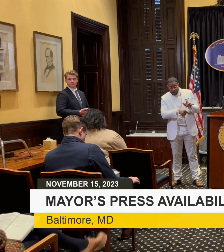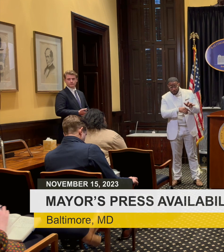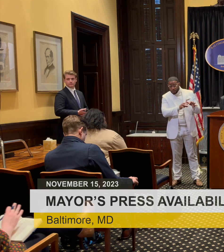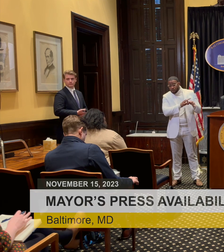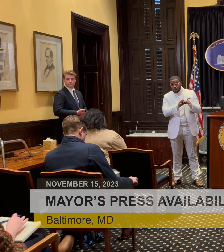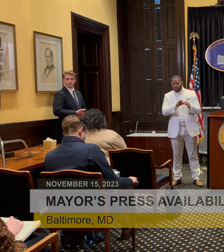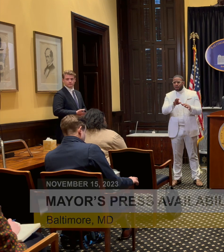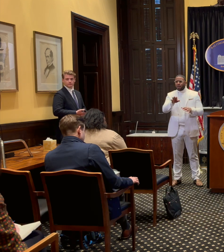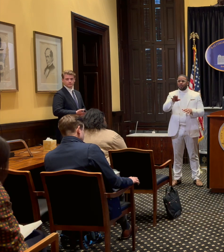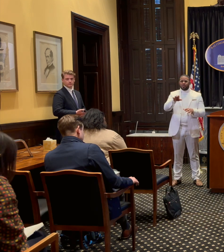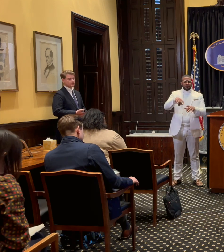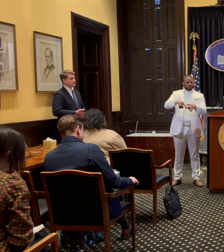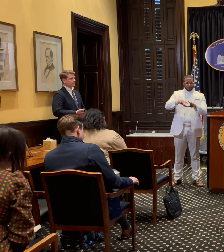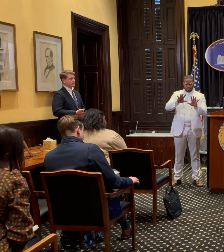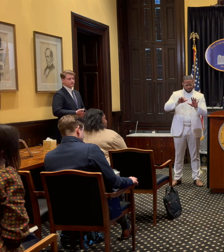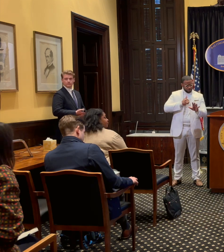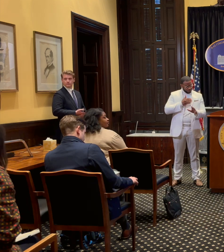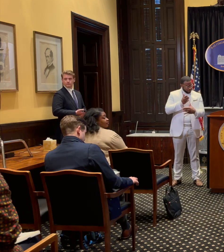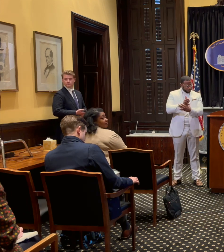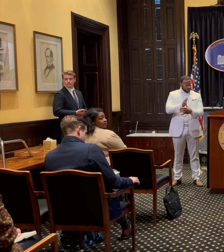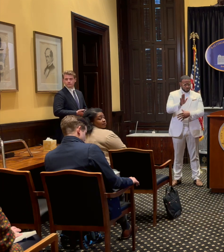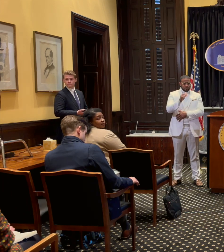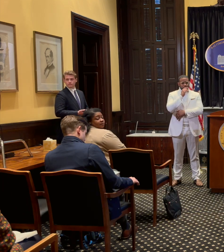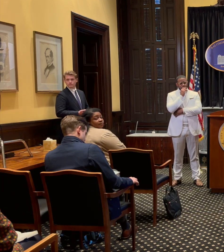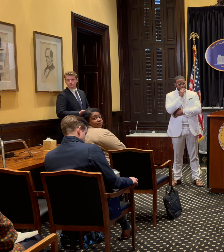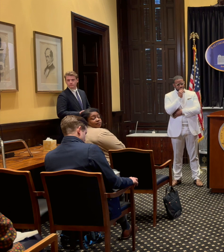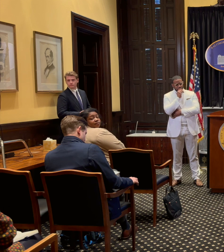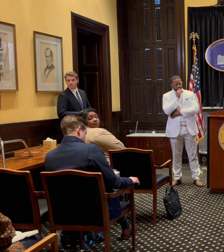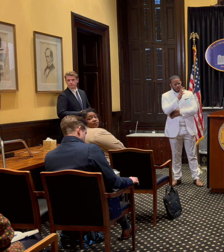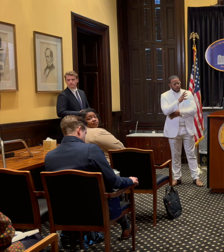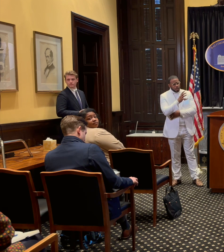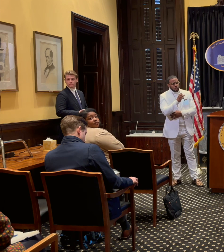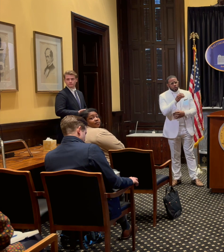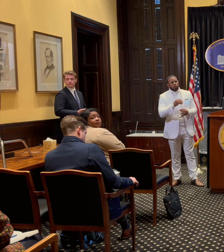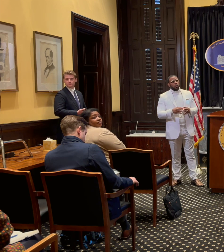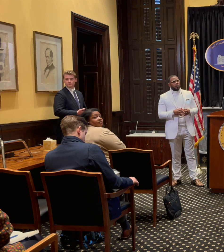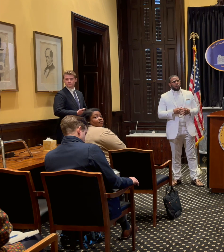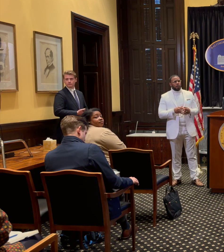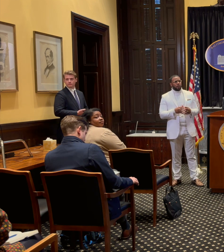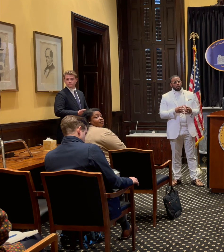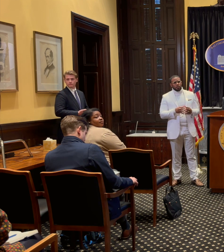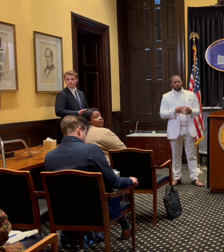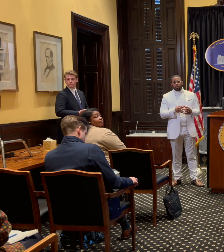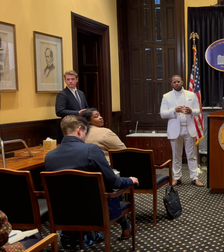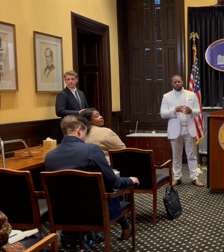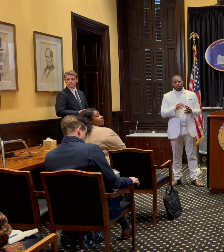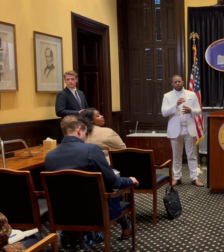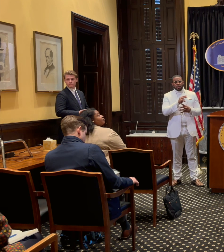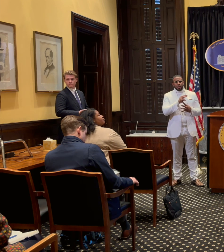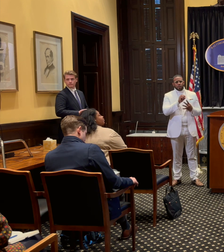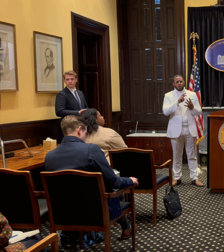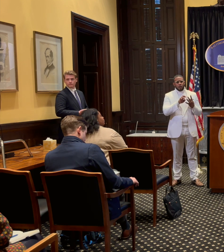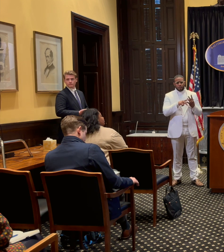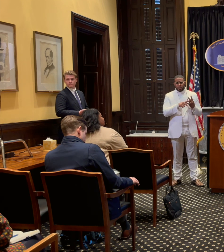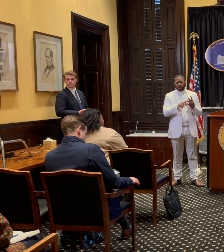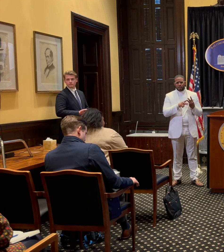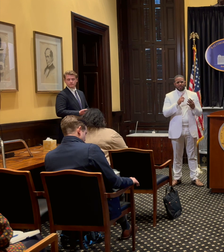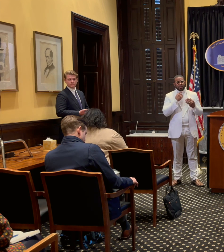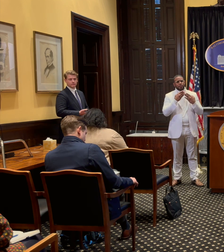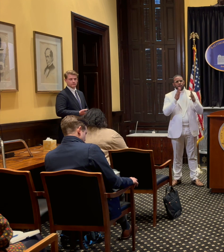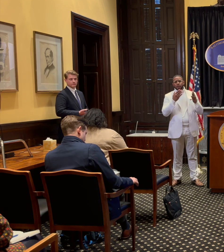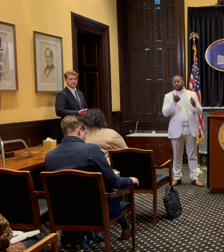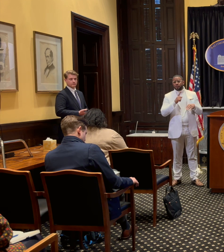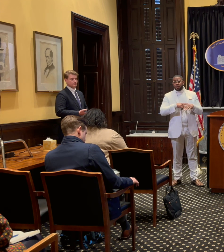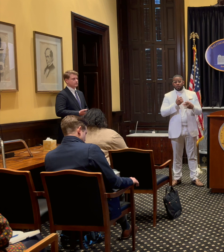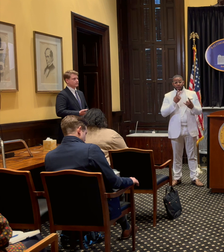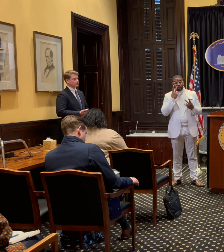that? Well, we'll go, oh, sorry. Yeah, sorry, just related question. So MORP has said publicly several times that we